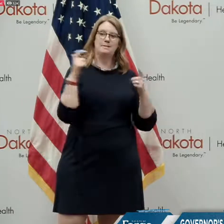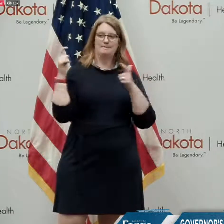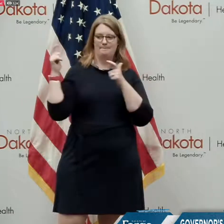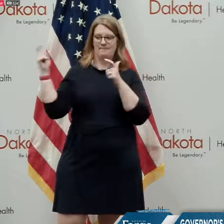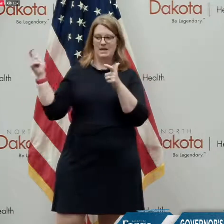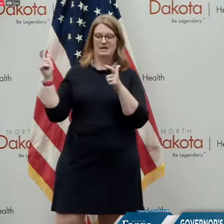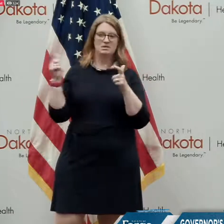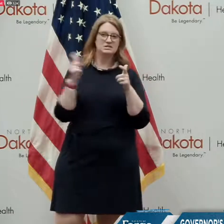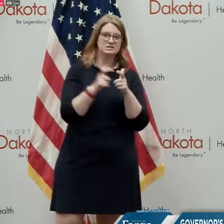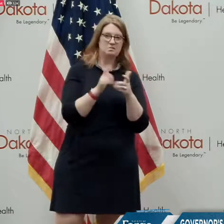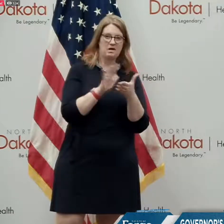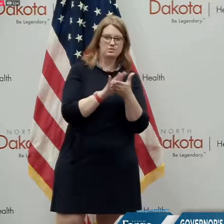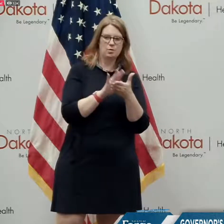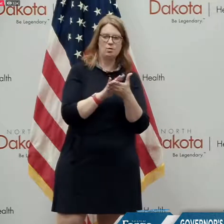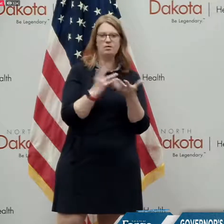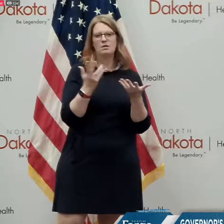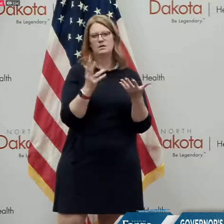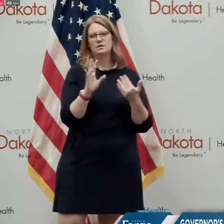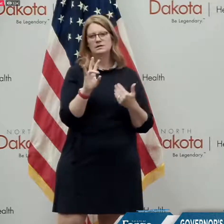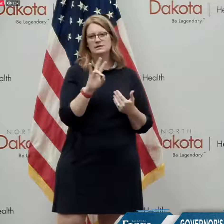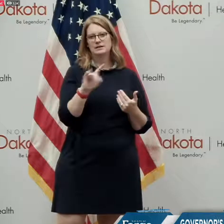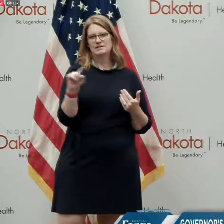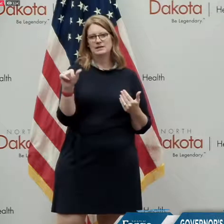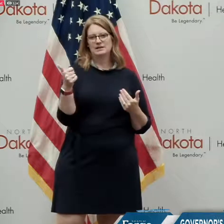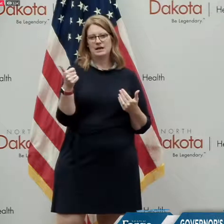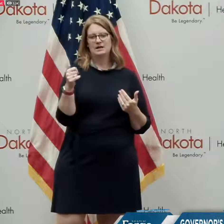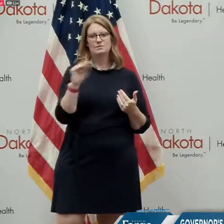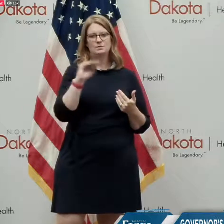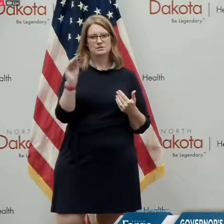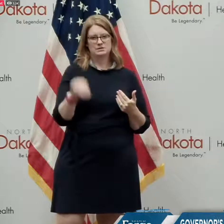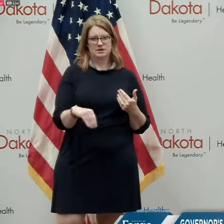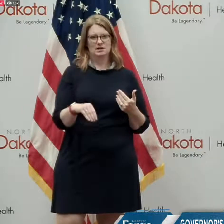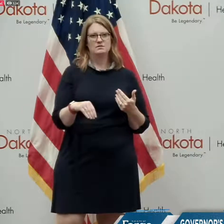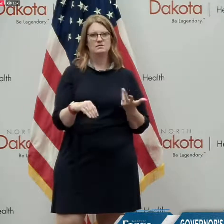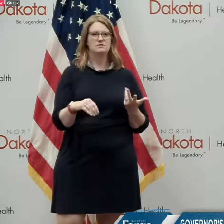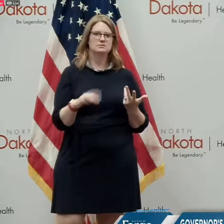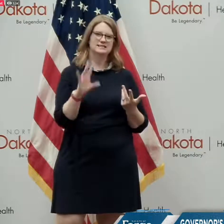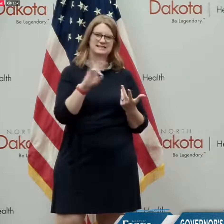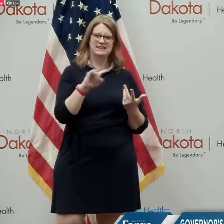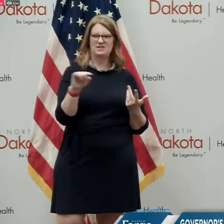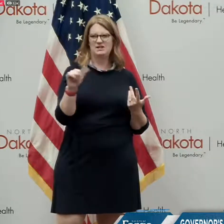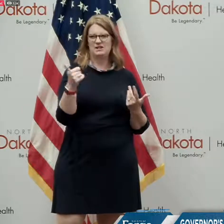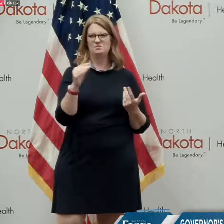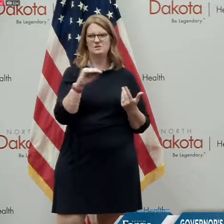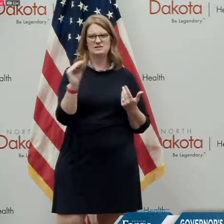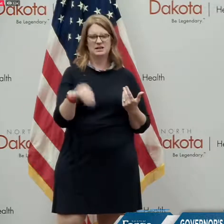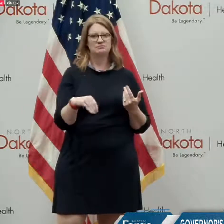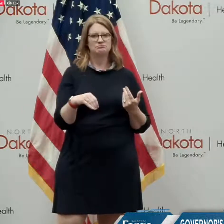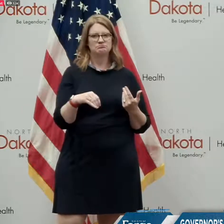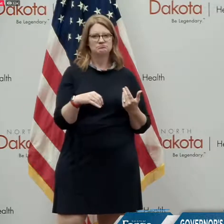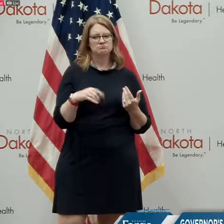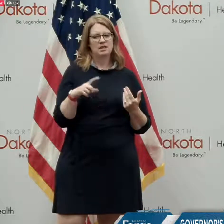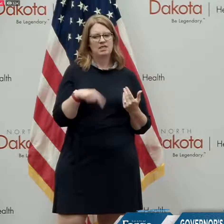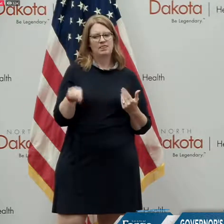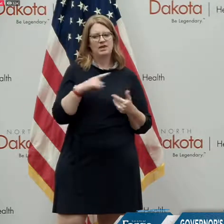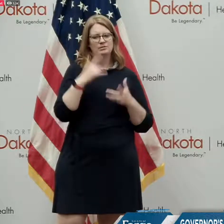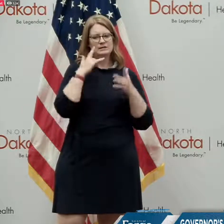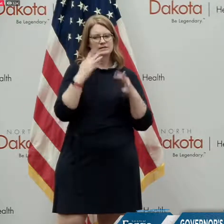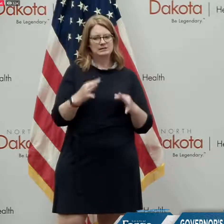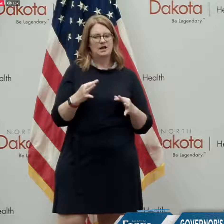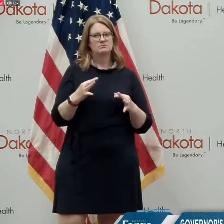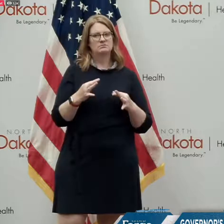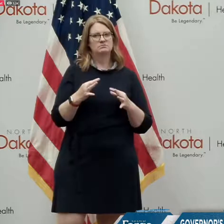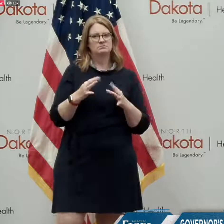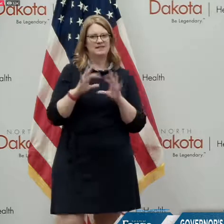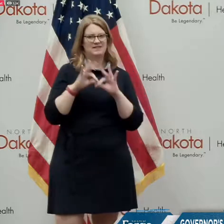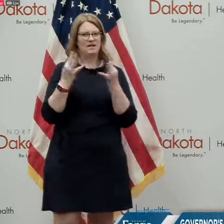or a small school, anywhere between 7 to 10% of the students within a school district are choosing to have their children,